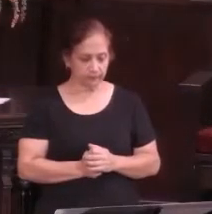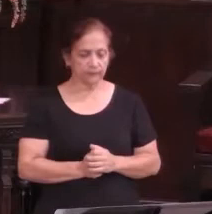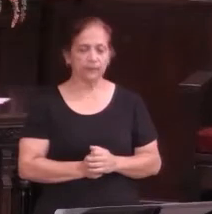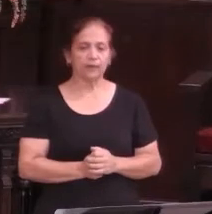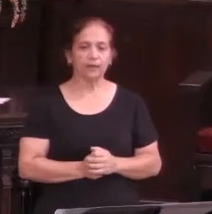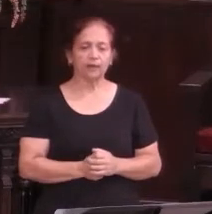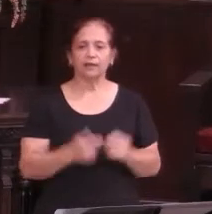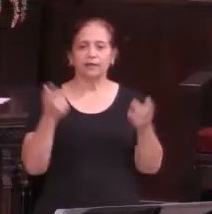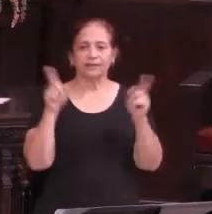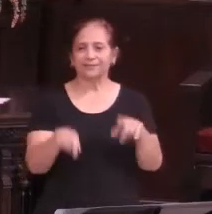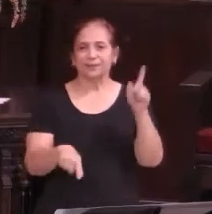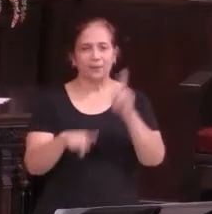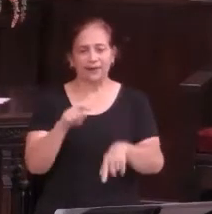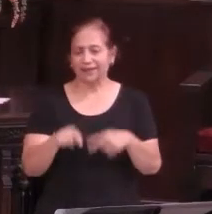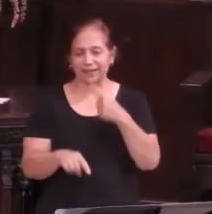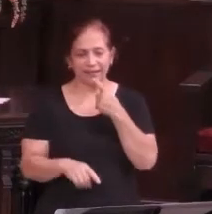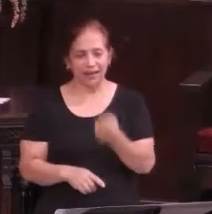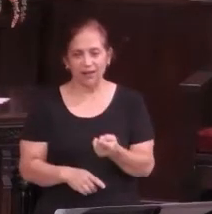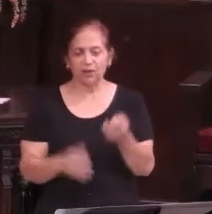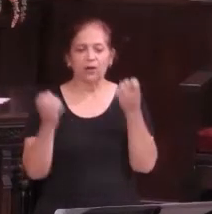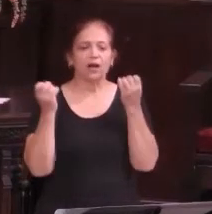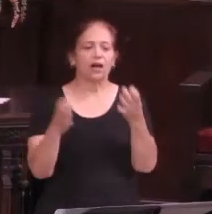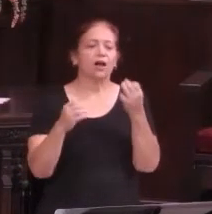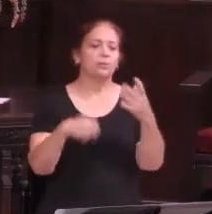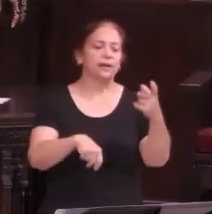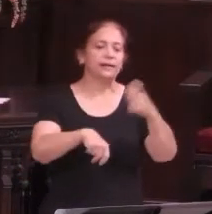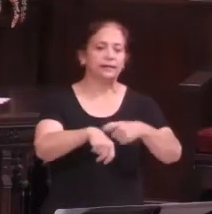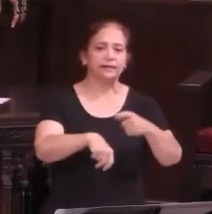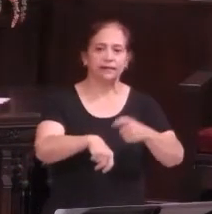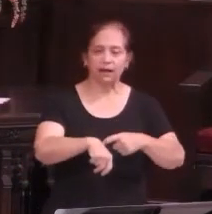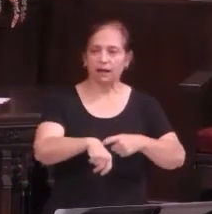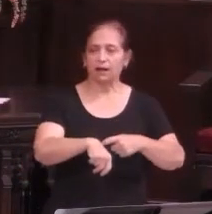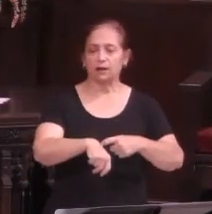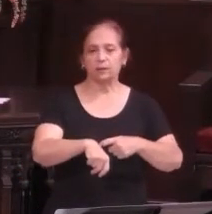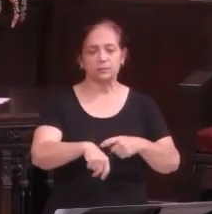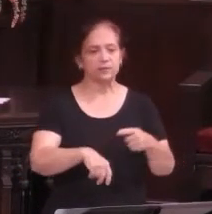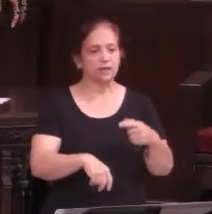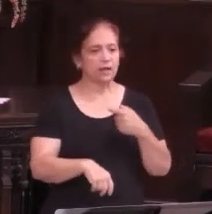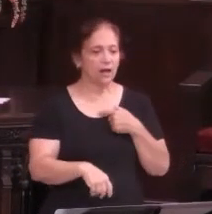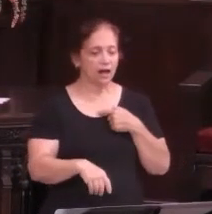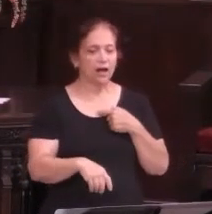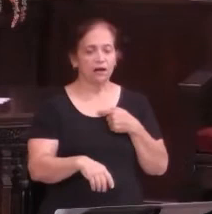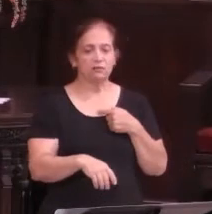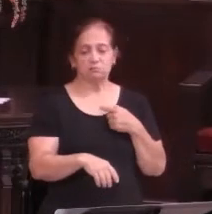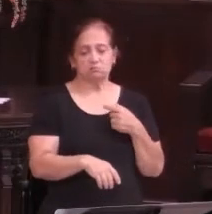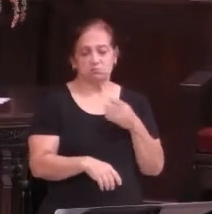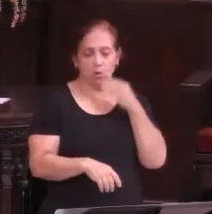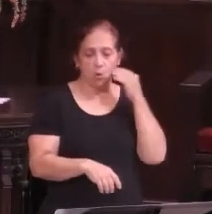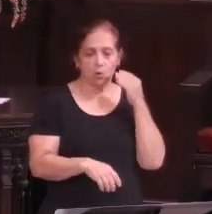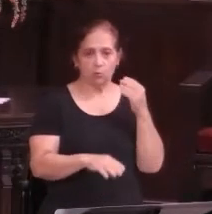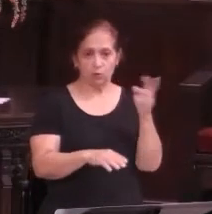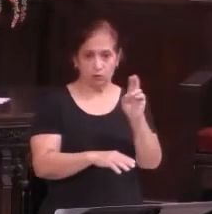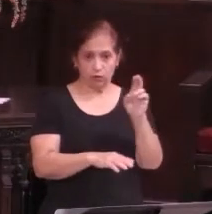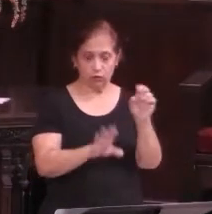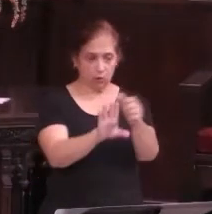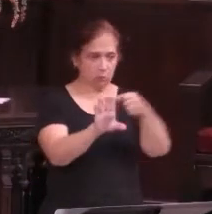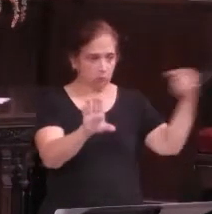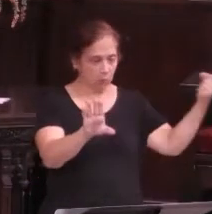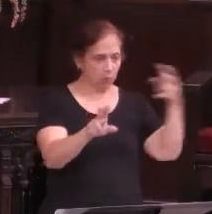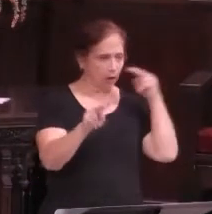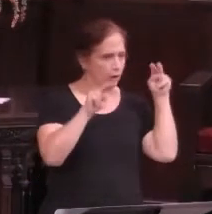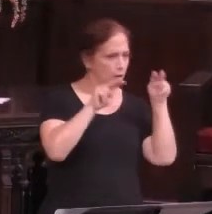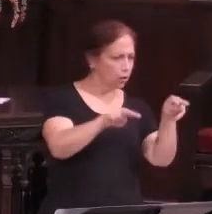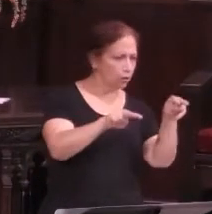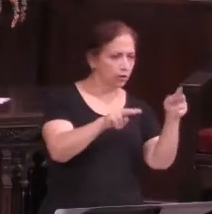So I cannot tell you how many times I have opened my refrigerator, looked in at